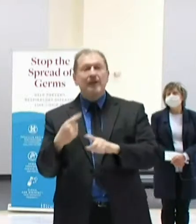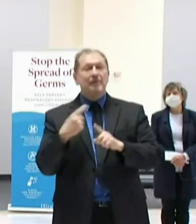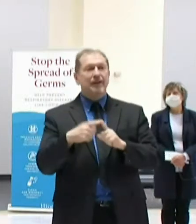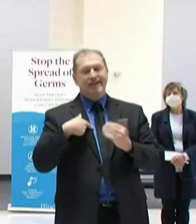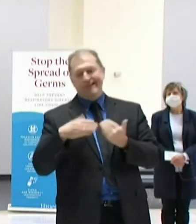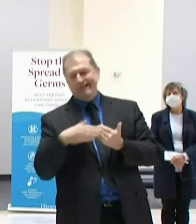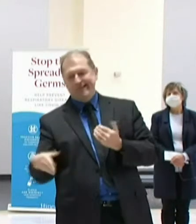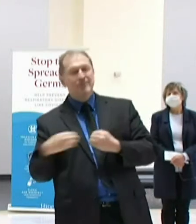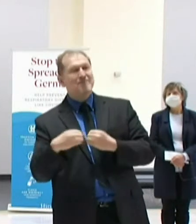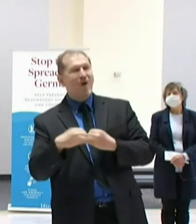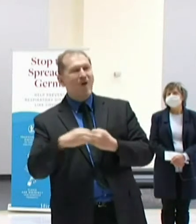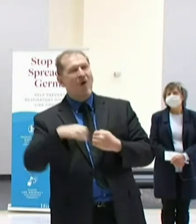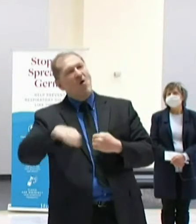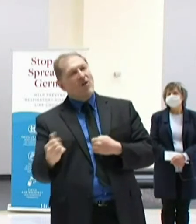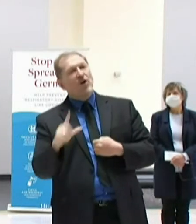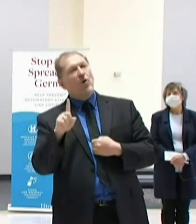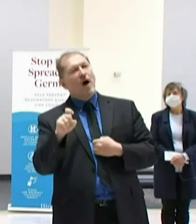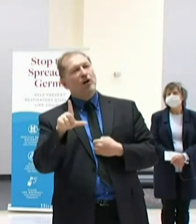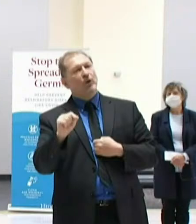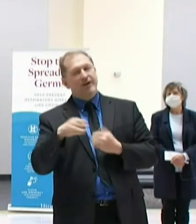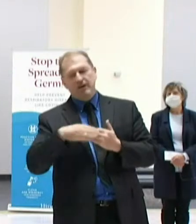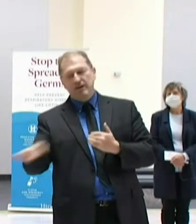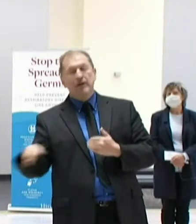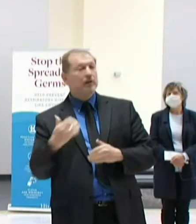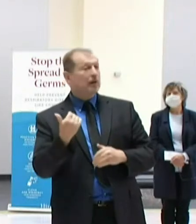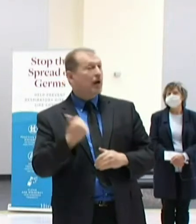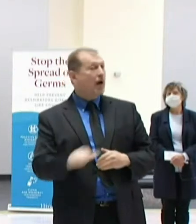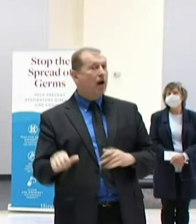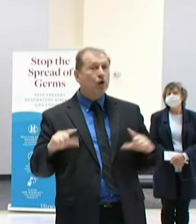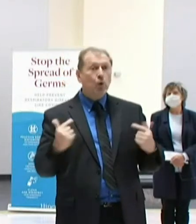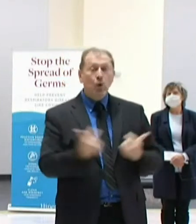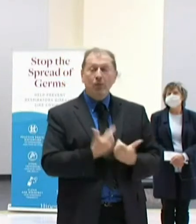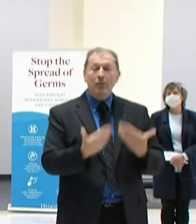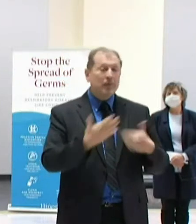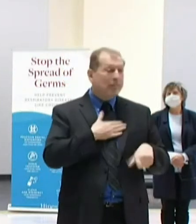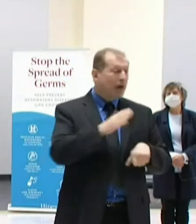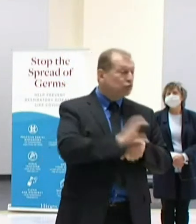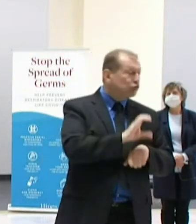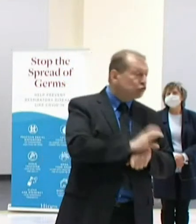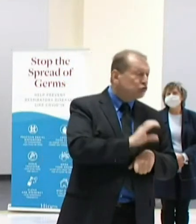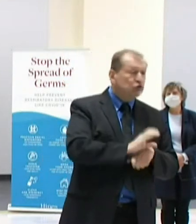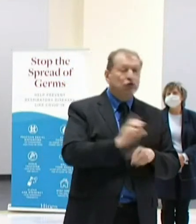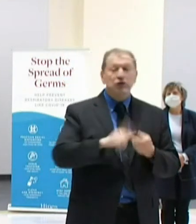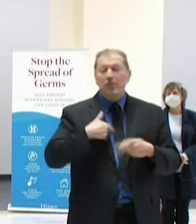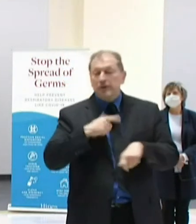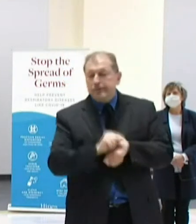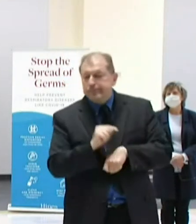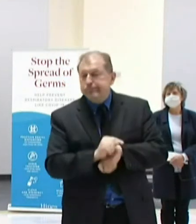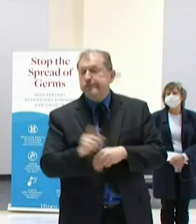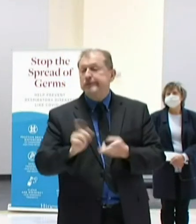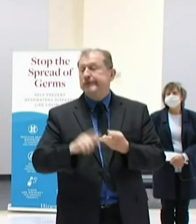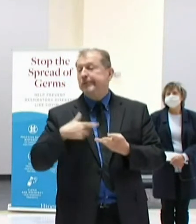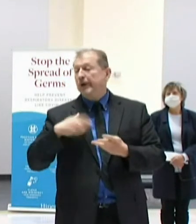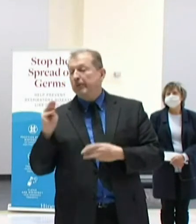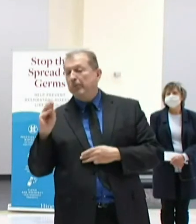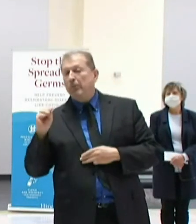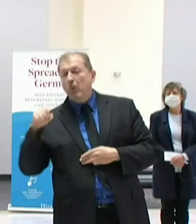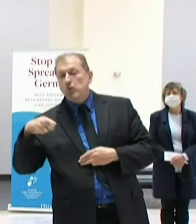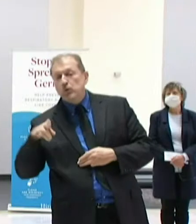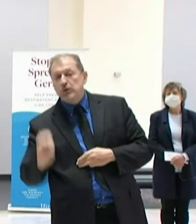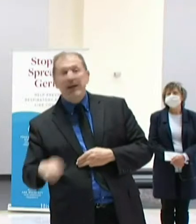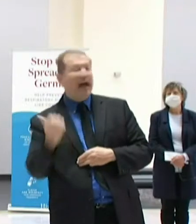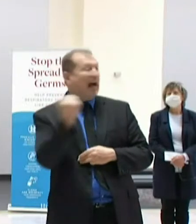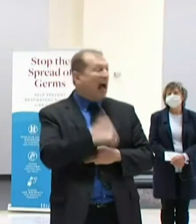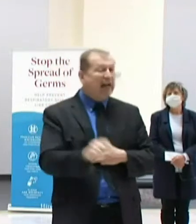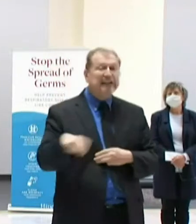Scheduled in the weeks ahead. Any group, whether a religious institution, a neighborhood organization, or a nonprofit,